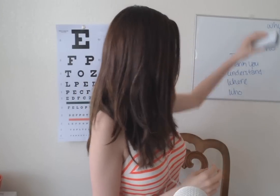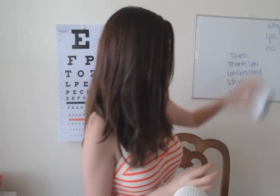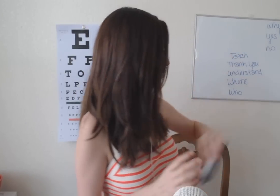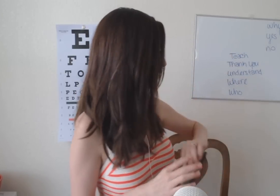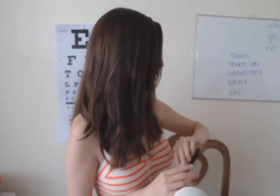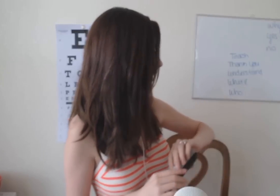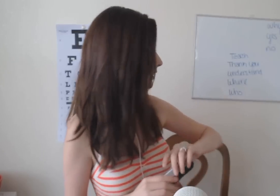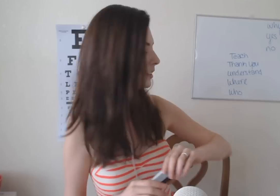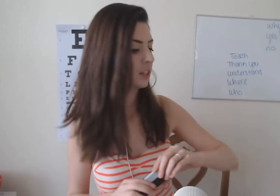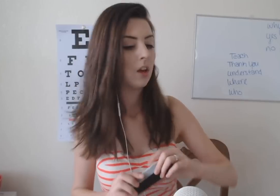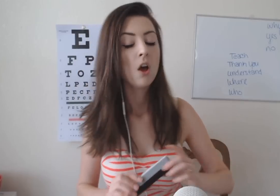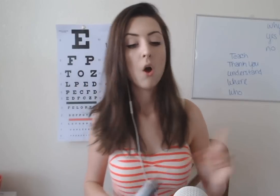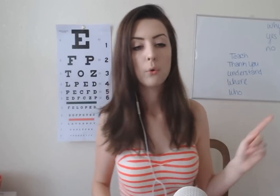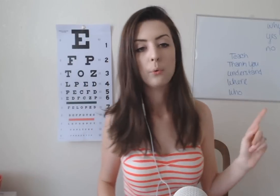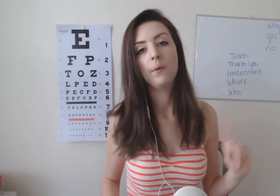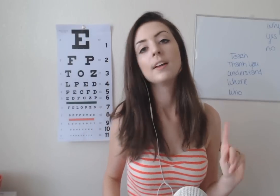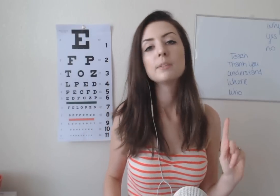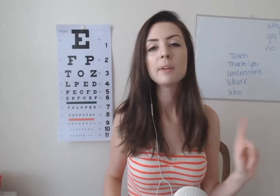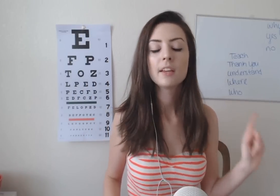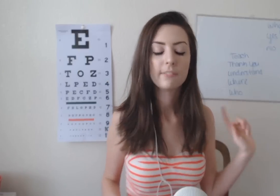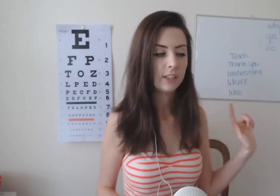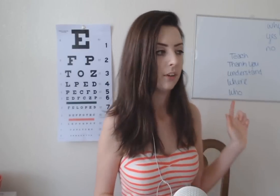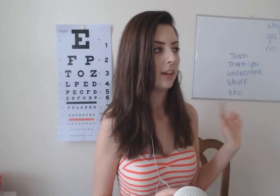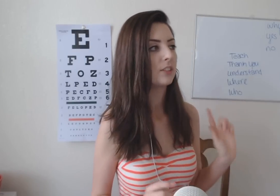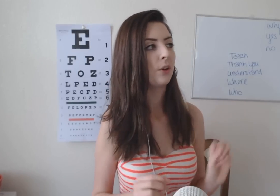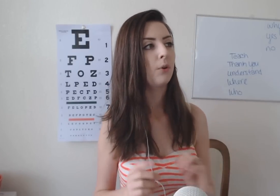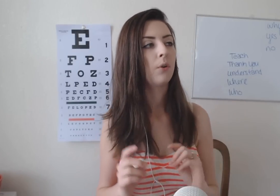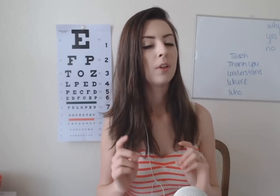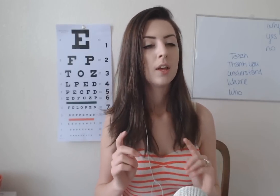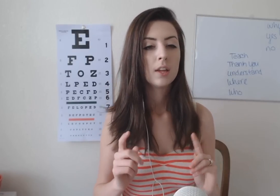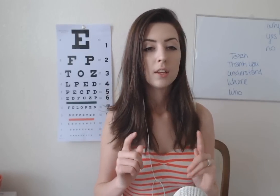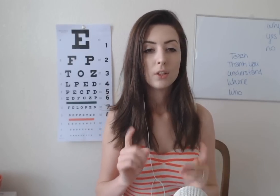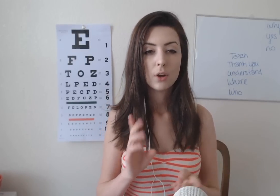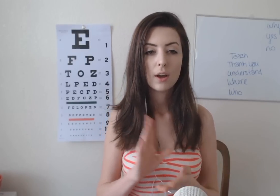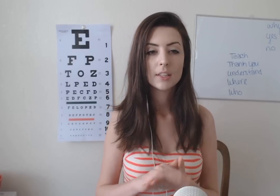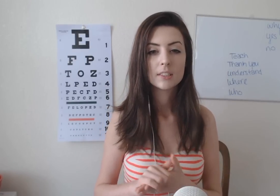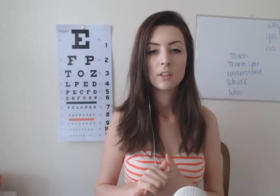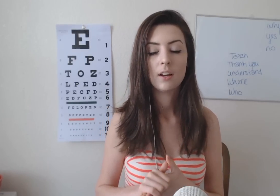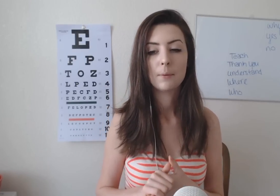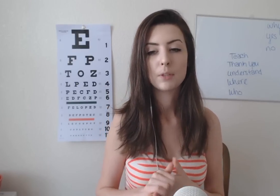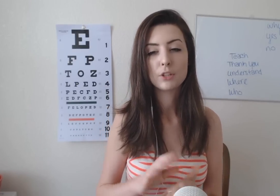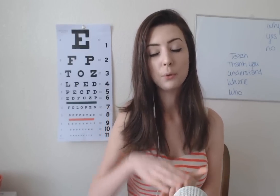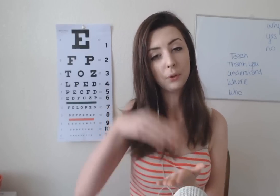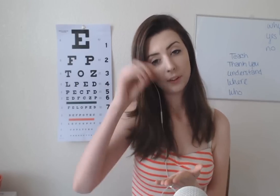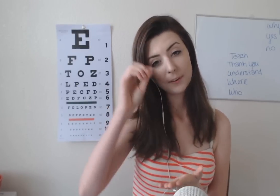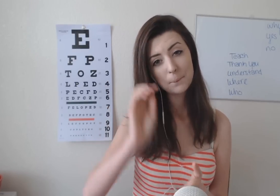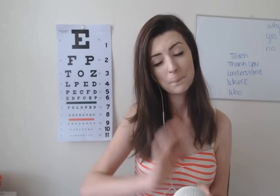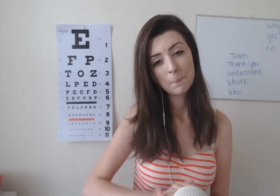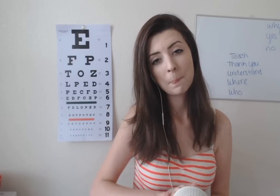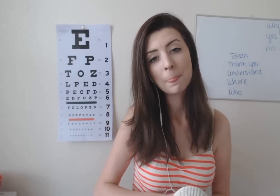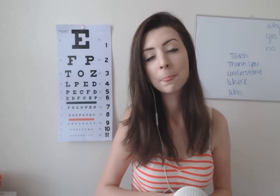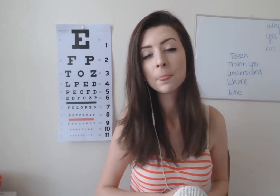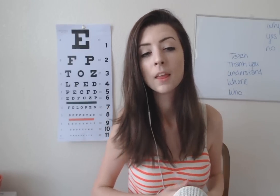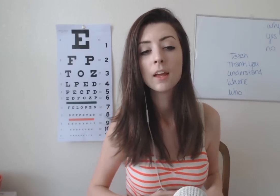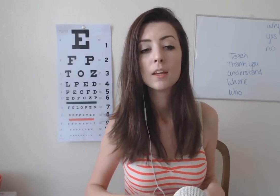So next, speaking of okay, so you know how I taught you learn?